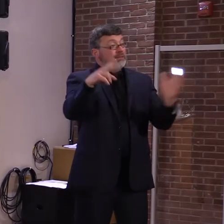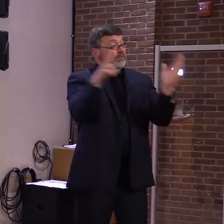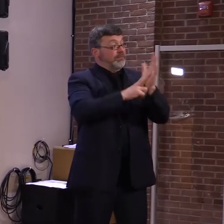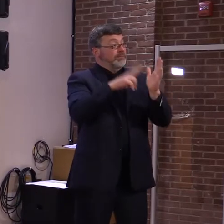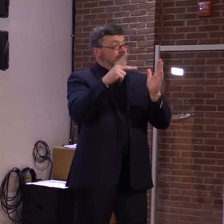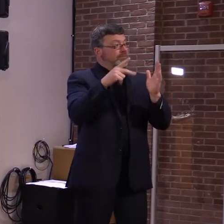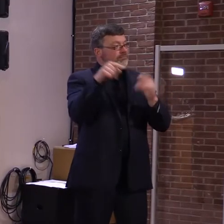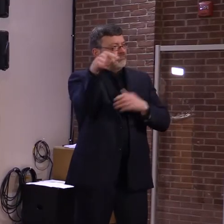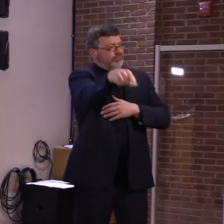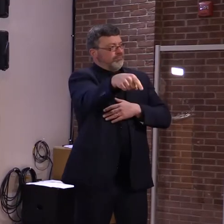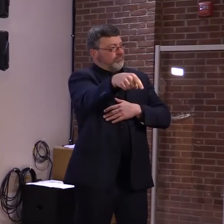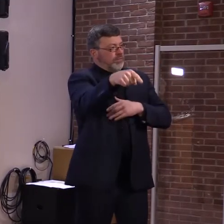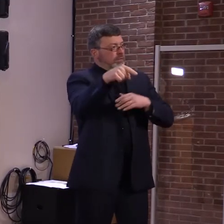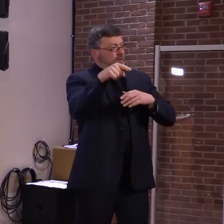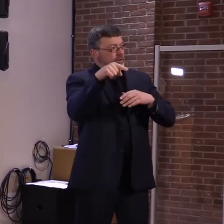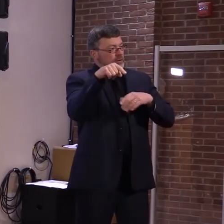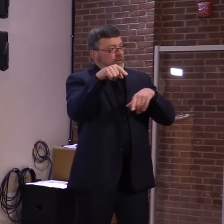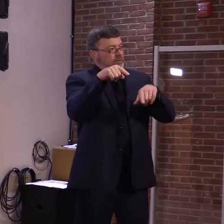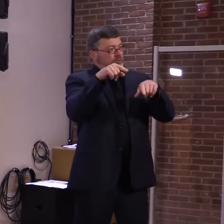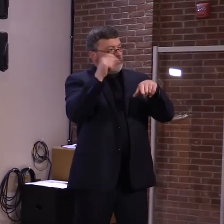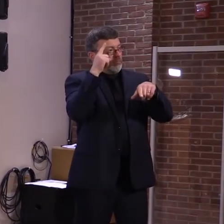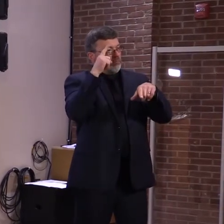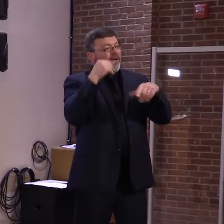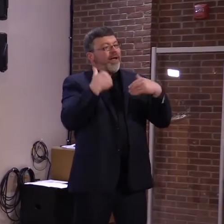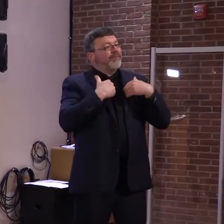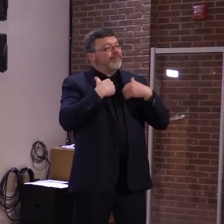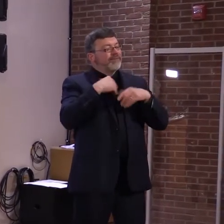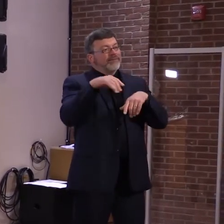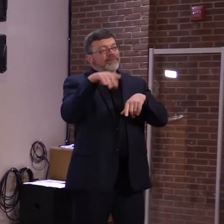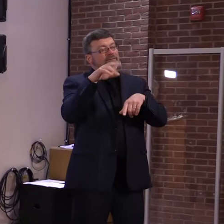healthvermont.gov/myvaccine, or you can call